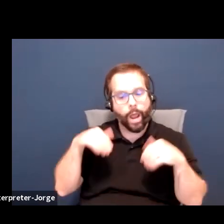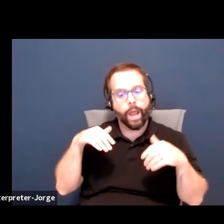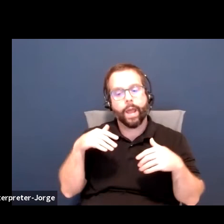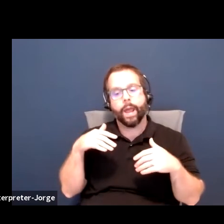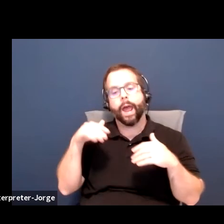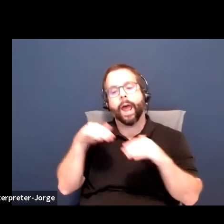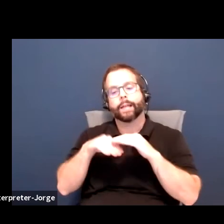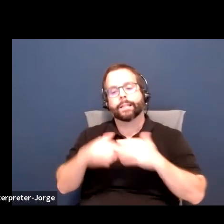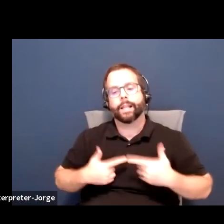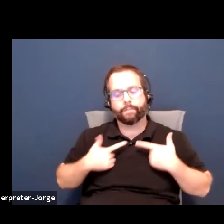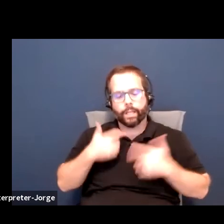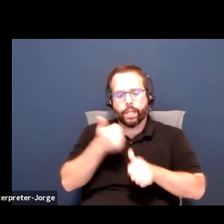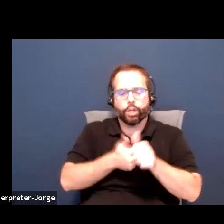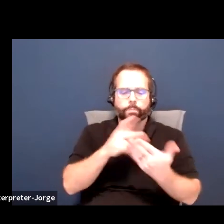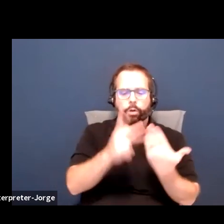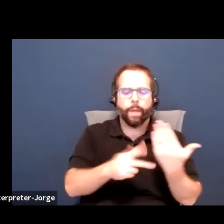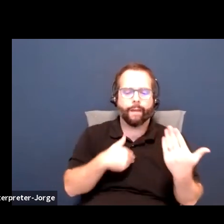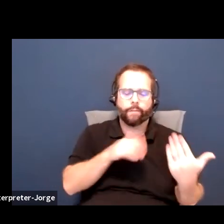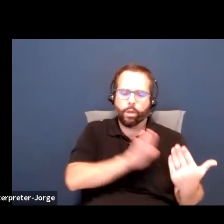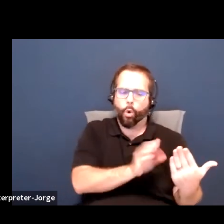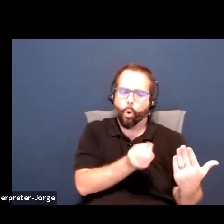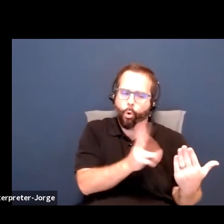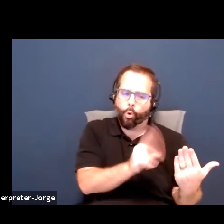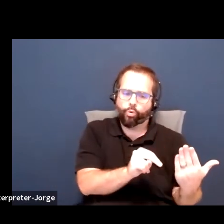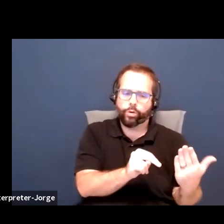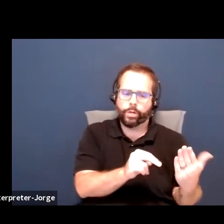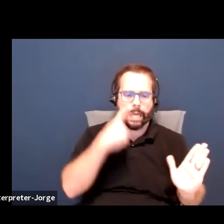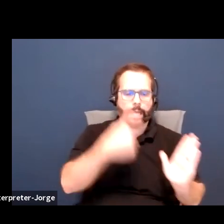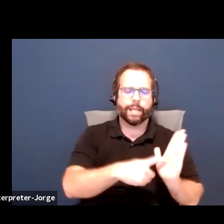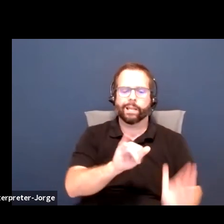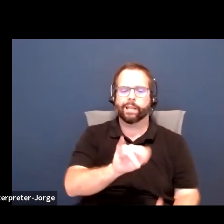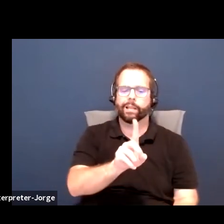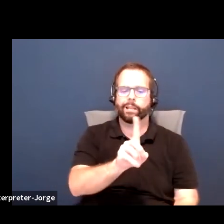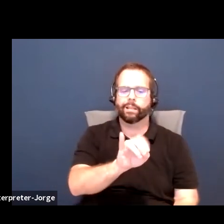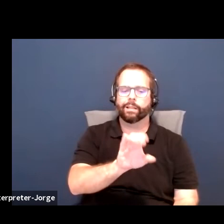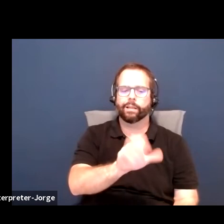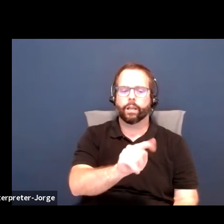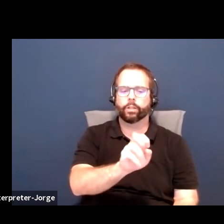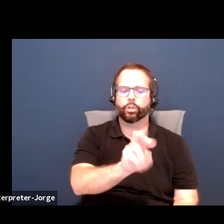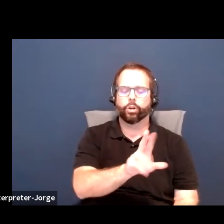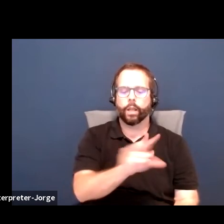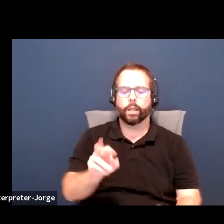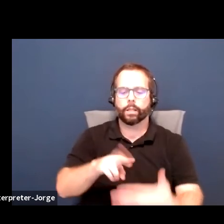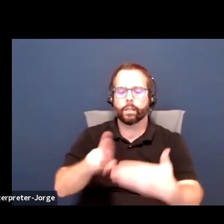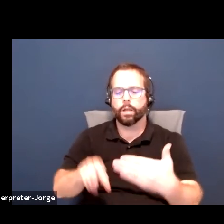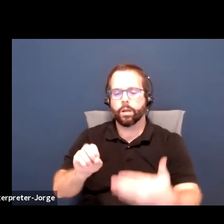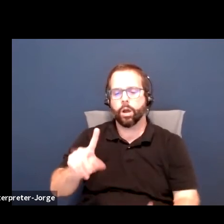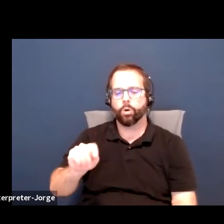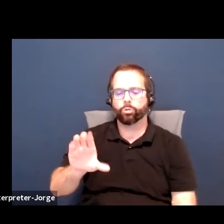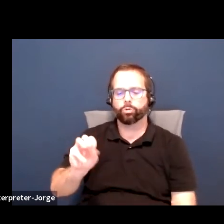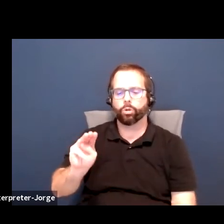indicators and outcomes that they're tracking. And then all of that information gets turned